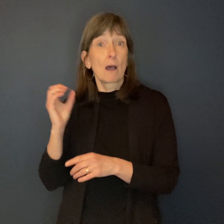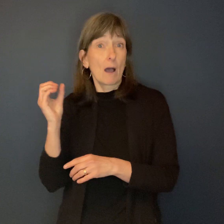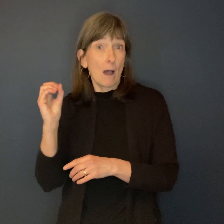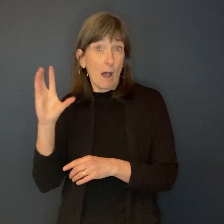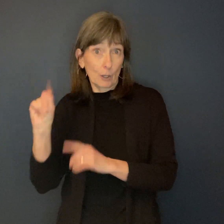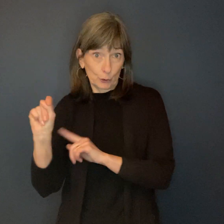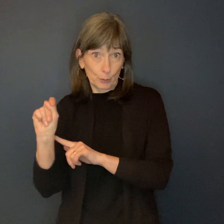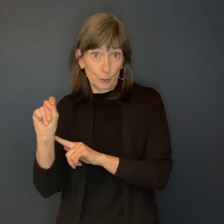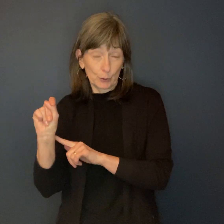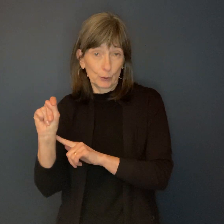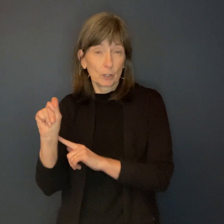the person